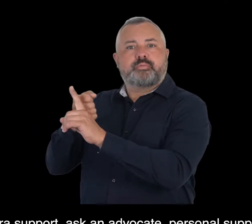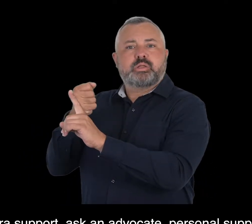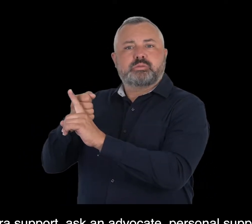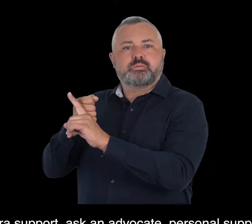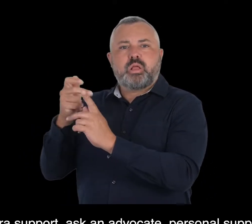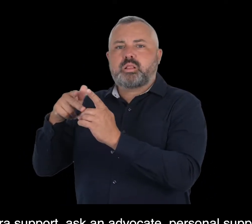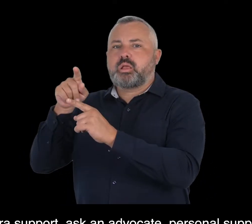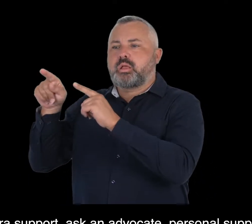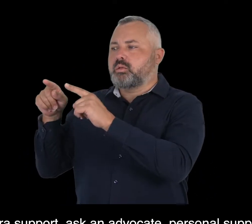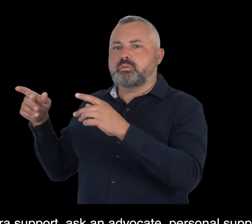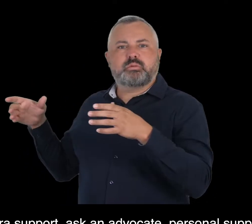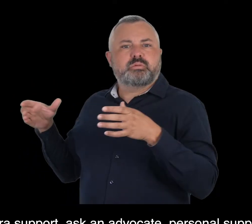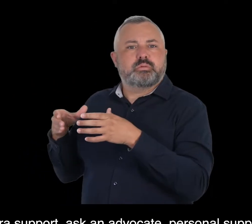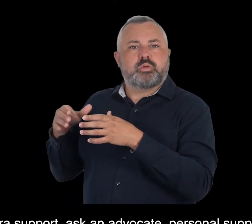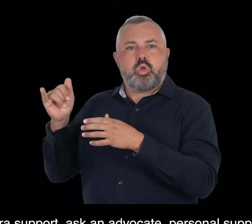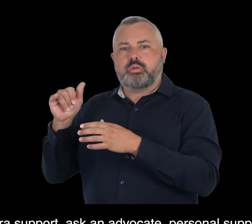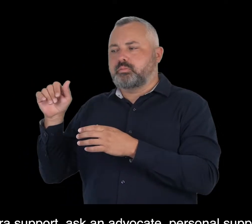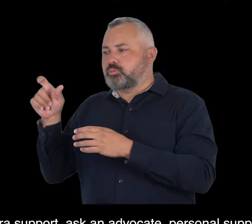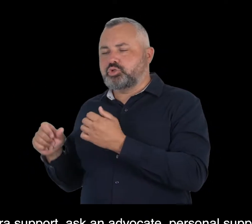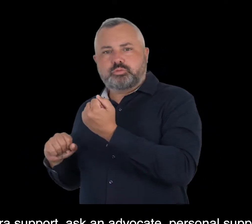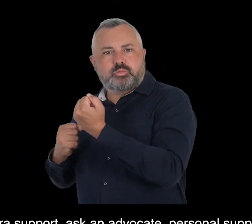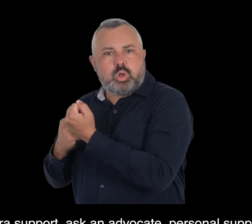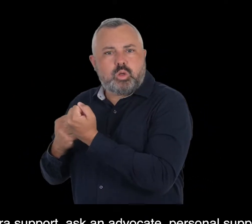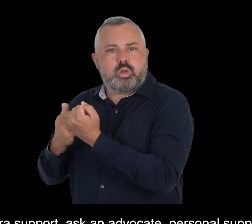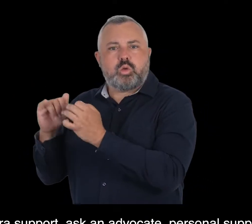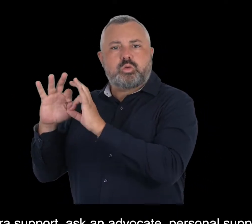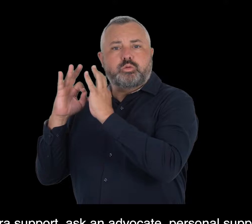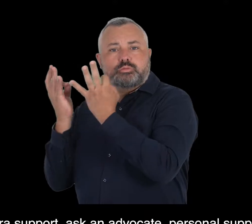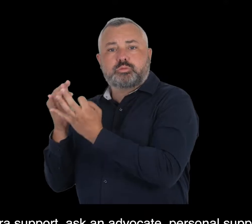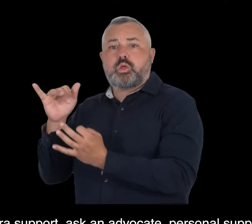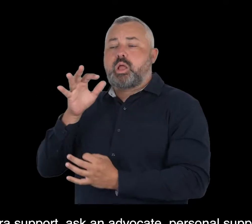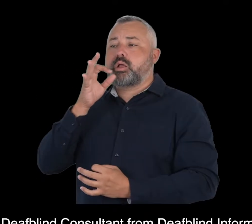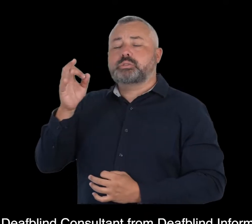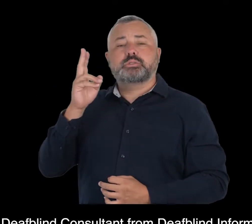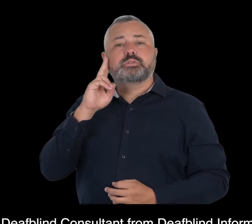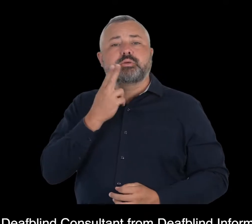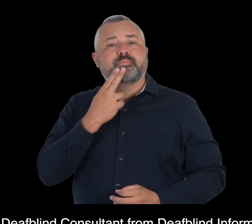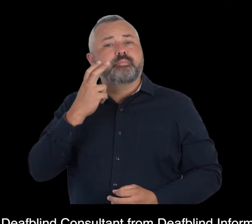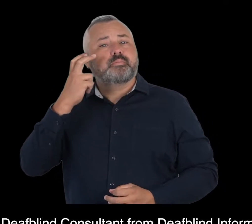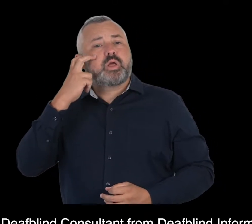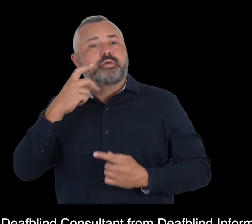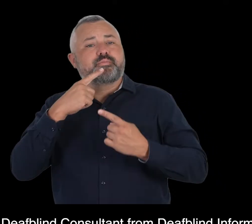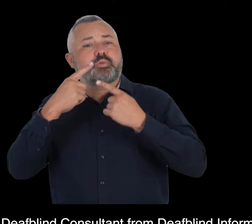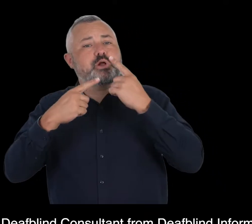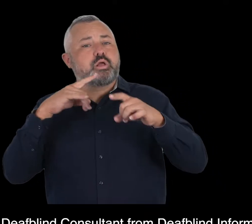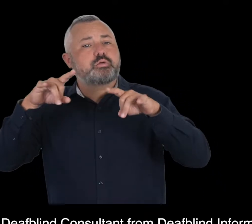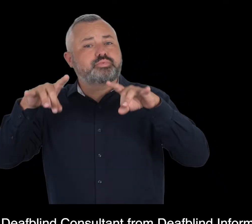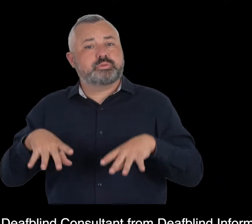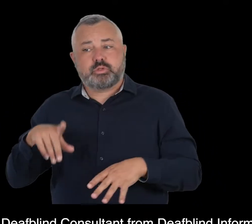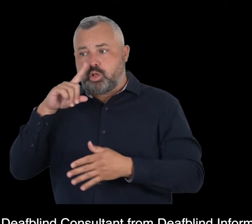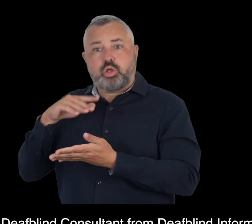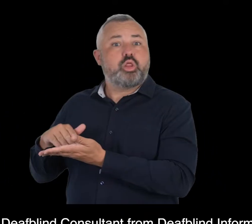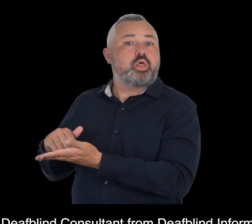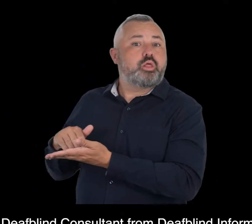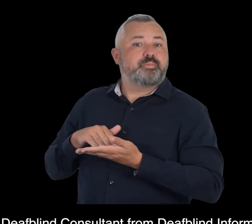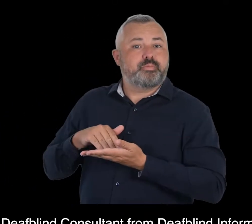support, ask an advocate, your personal support system, or request a deafblind